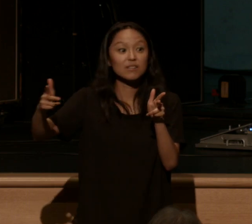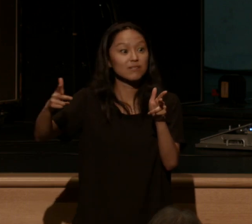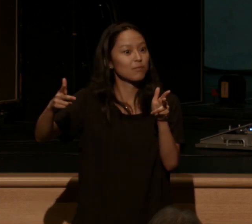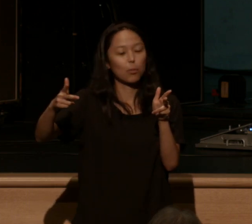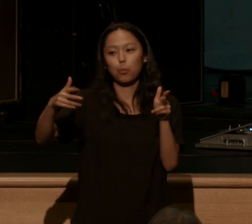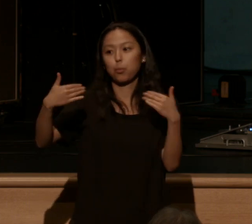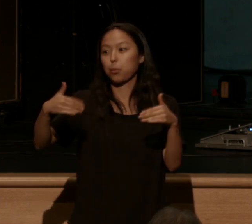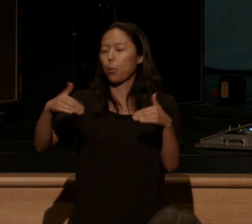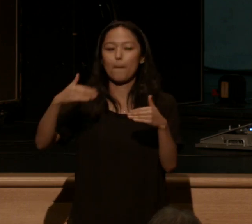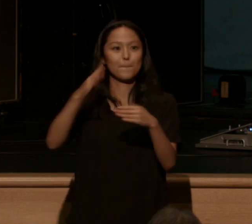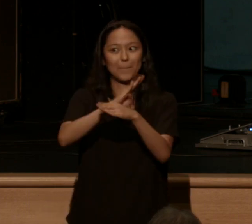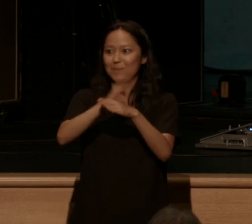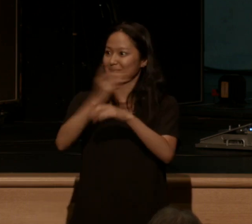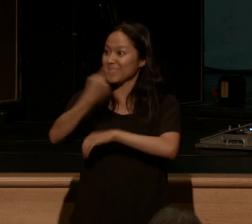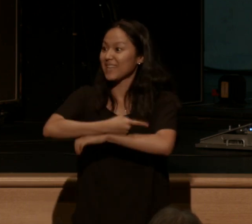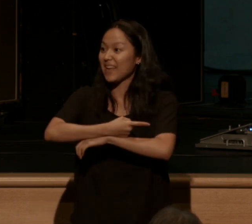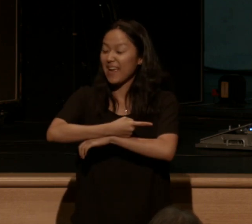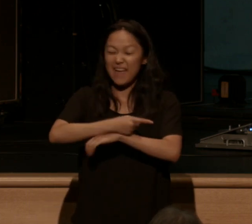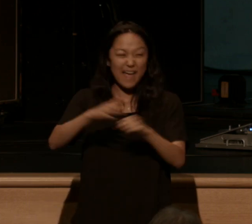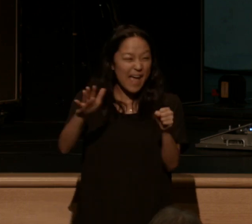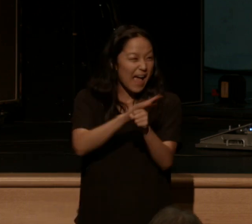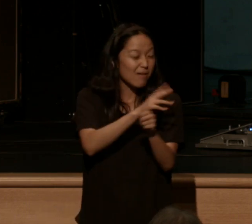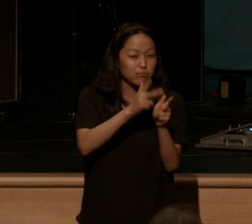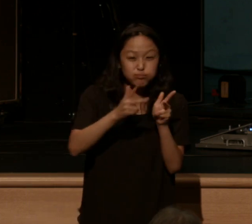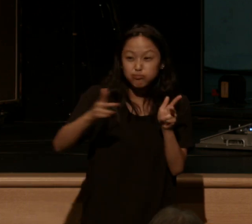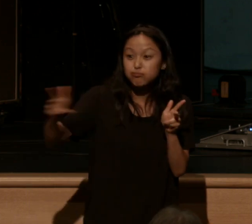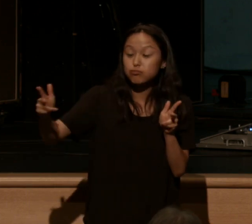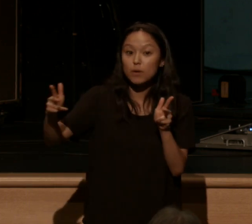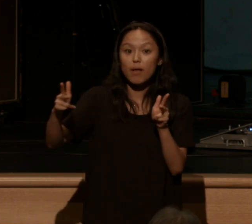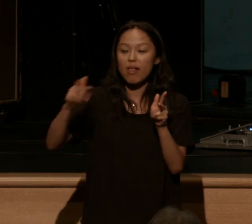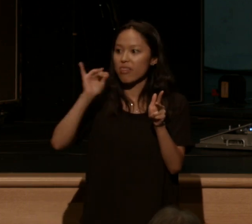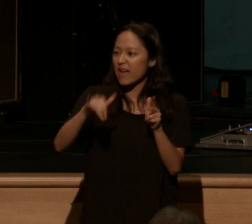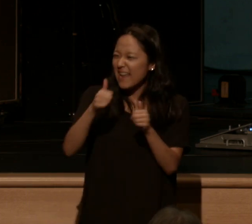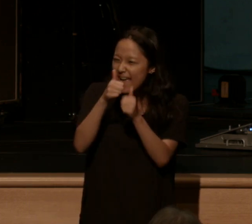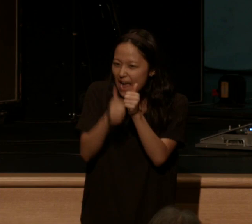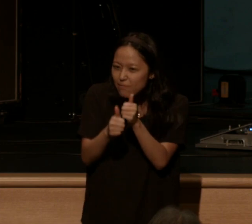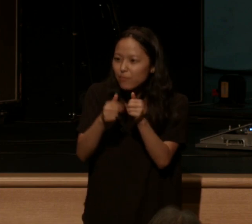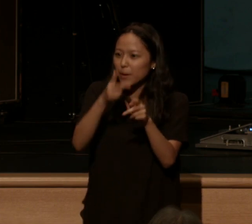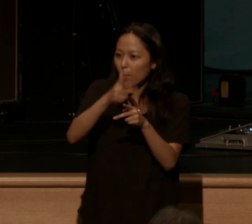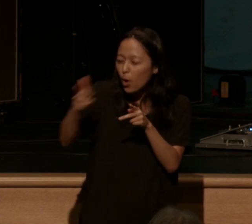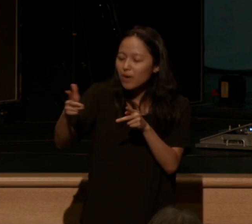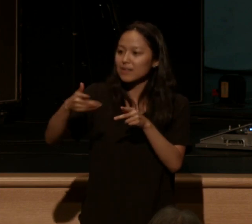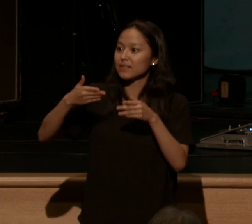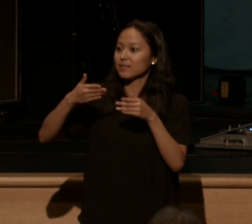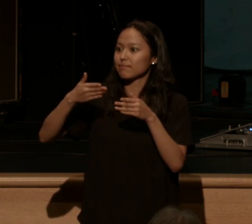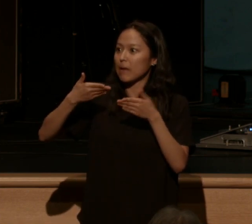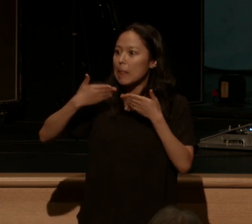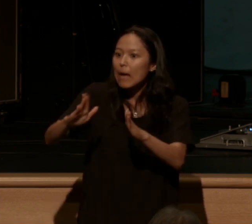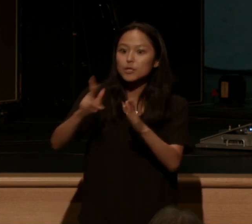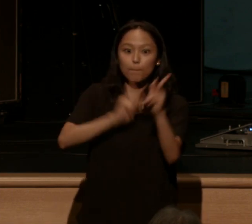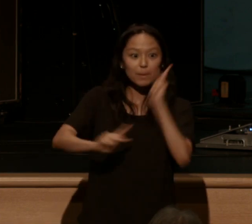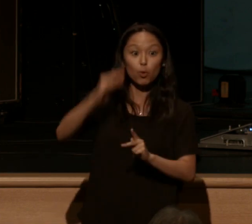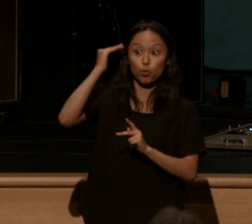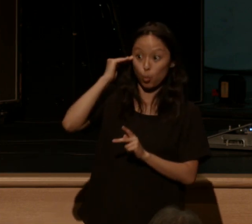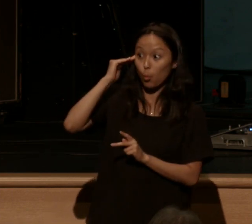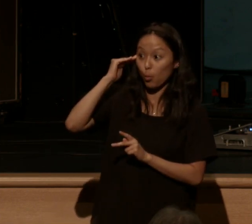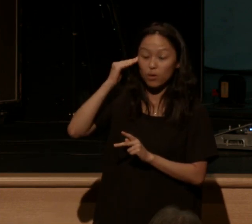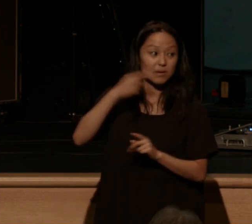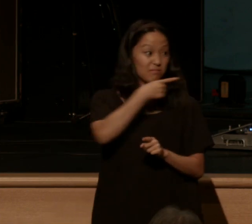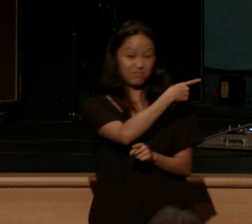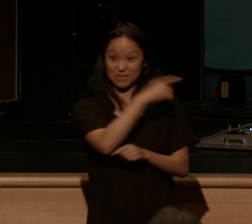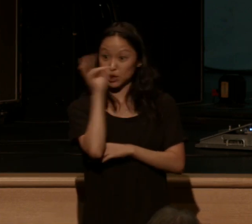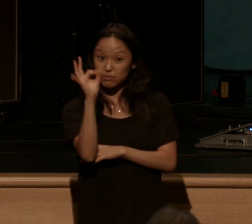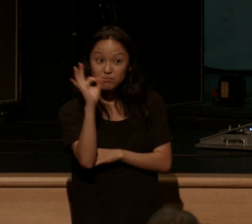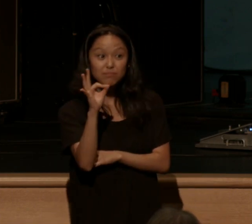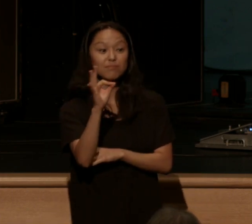huh? Busy day. Every parking spot there is a form of being a witness for allowing people to know Christ. The pulpit, a witness for